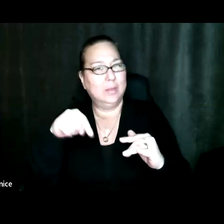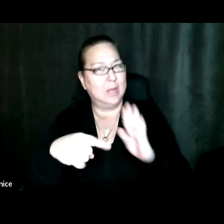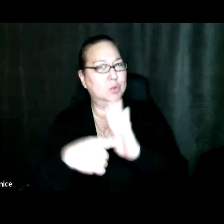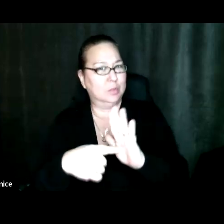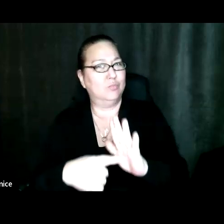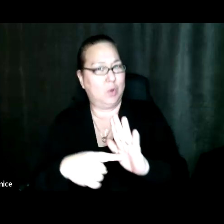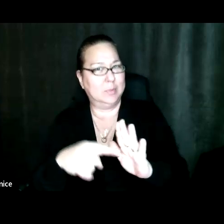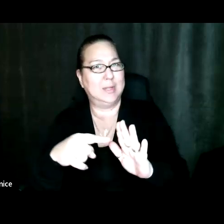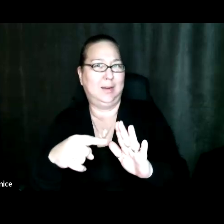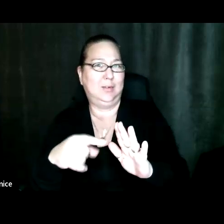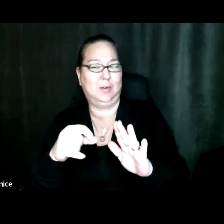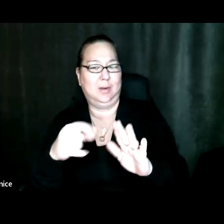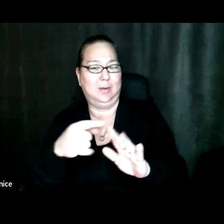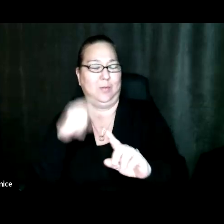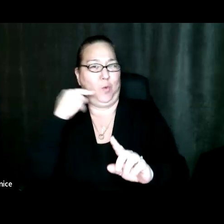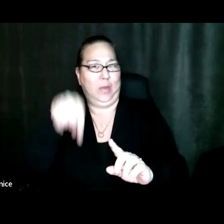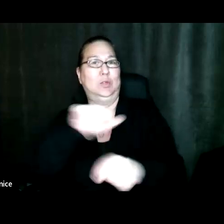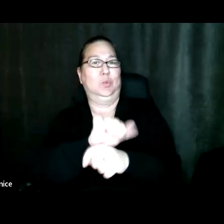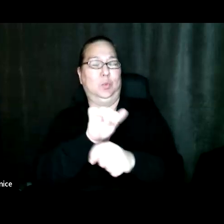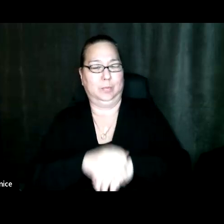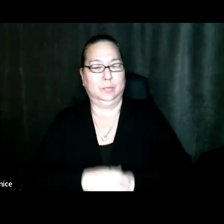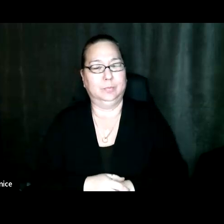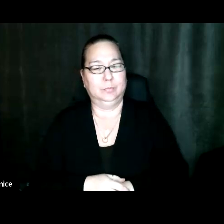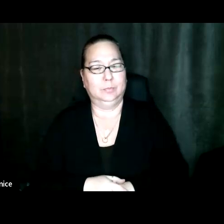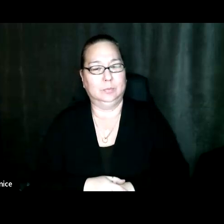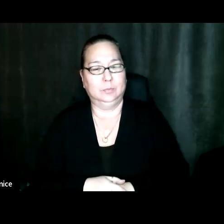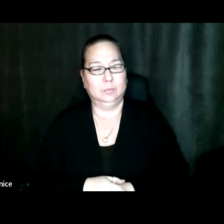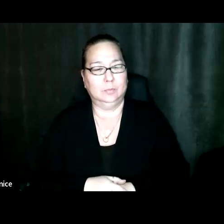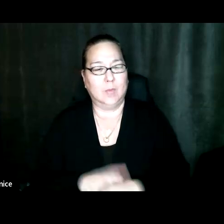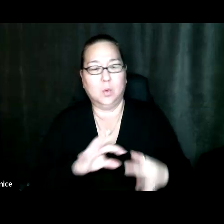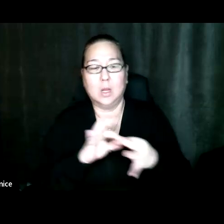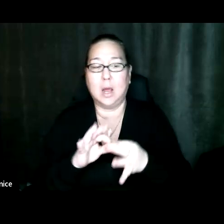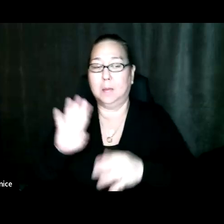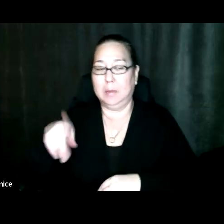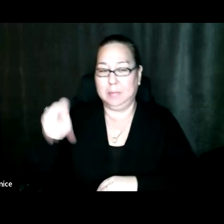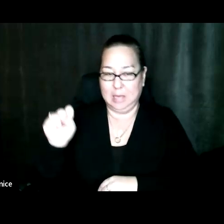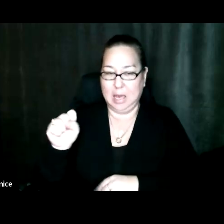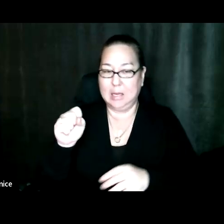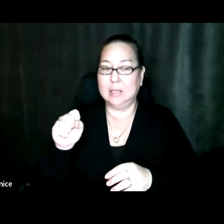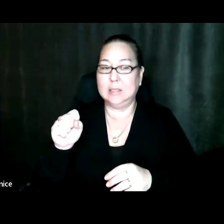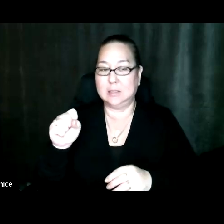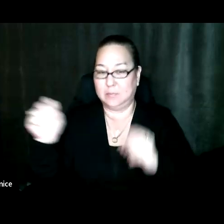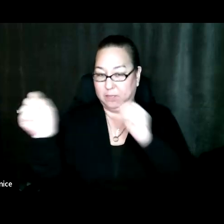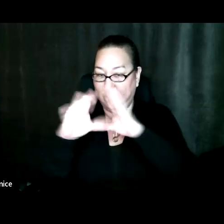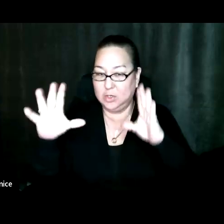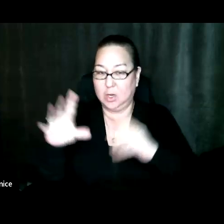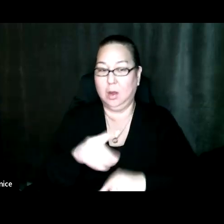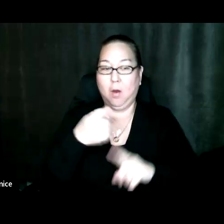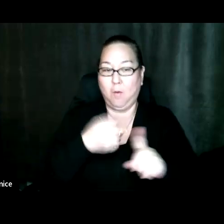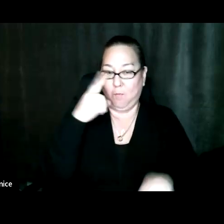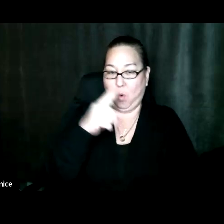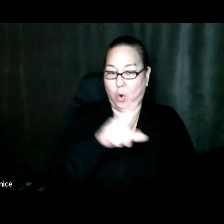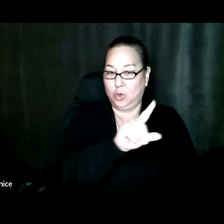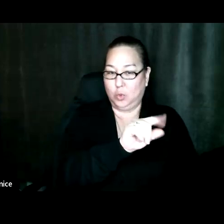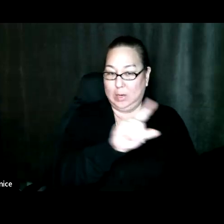According to the BPS strategic vision for 2020 to 2025, BPS students come from 139